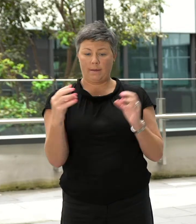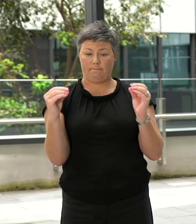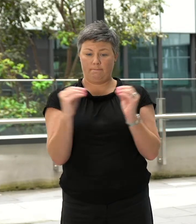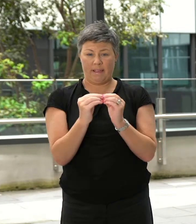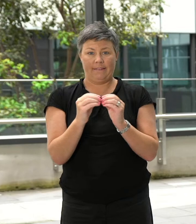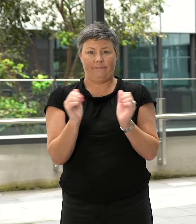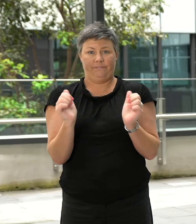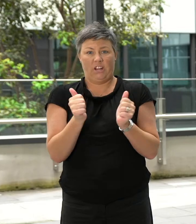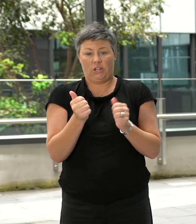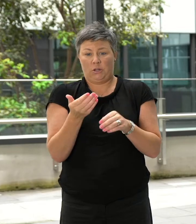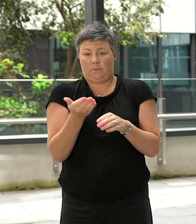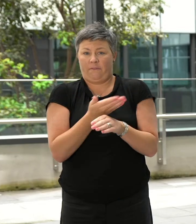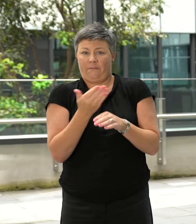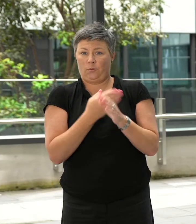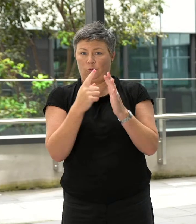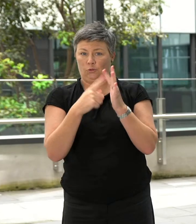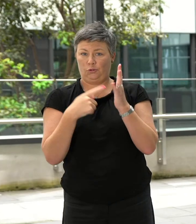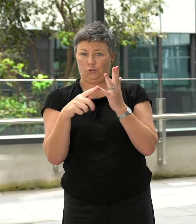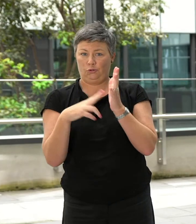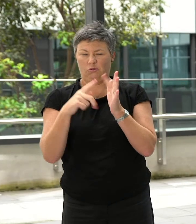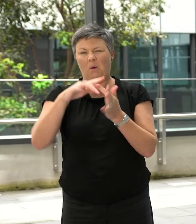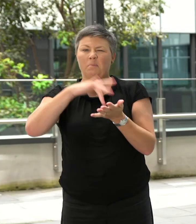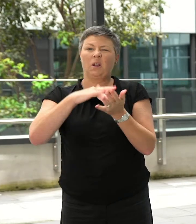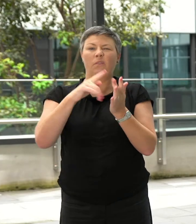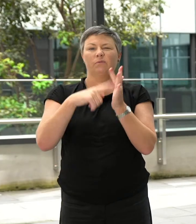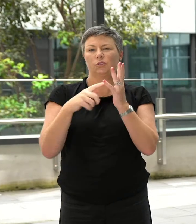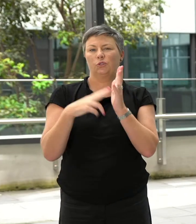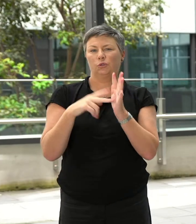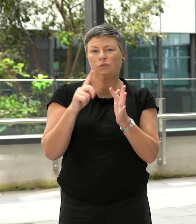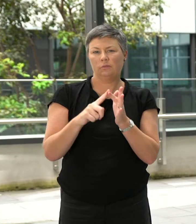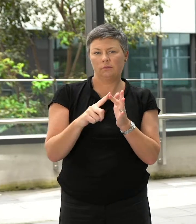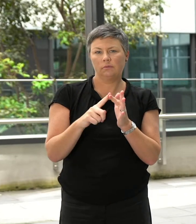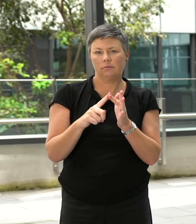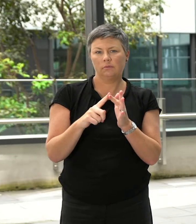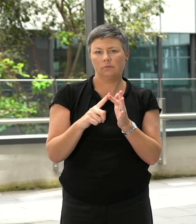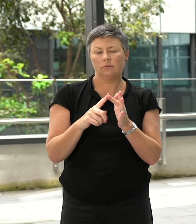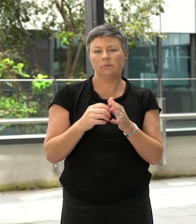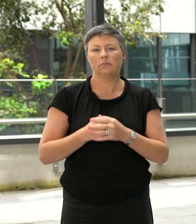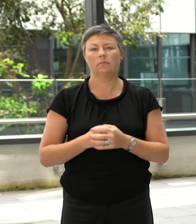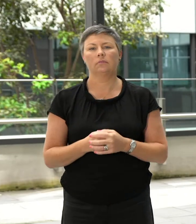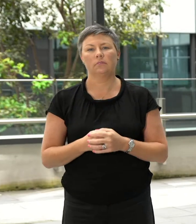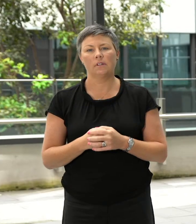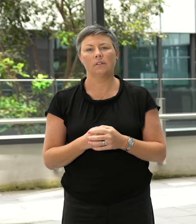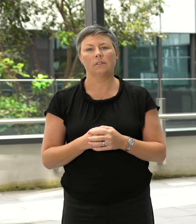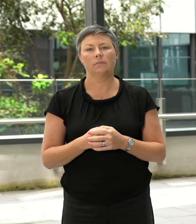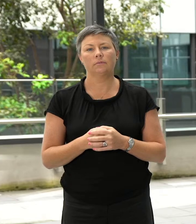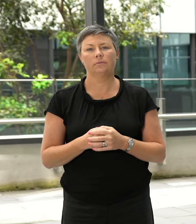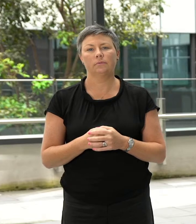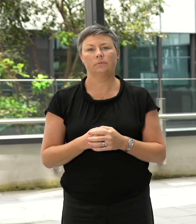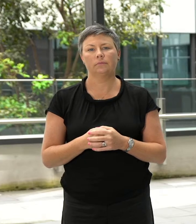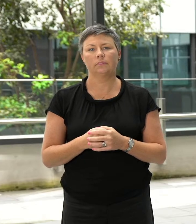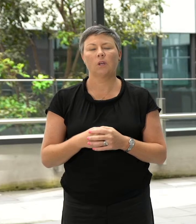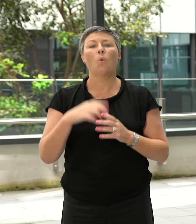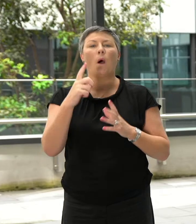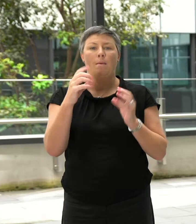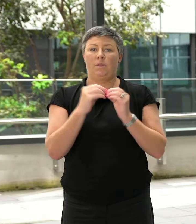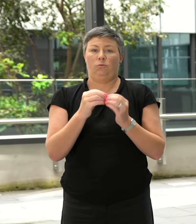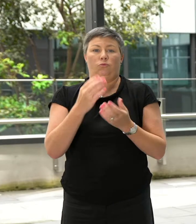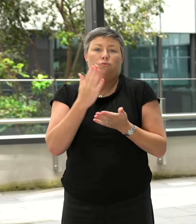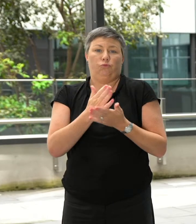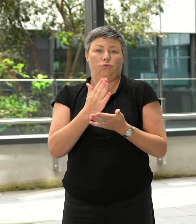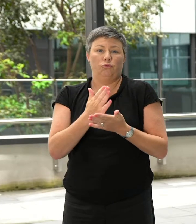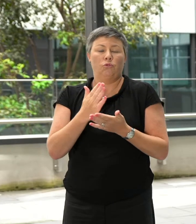the rest, of course, in 1B, which is around 70%, will be the Commonwealth's responsibility, and they're working through that